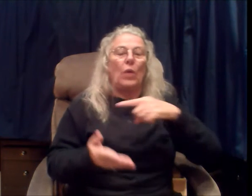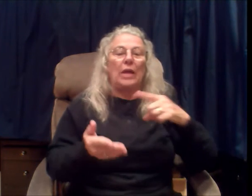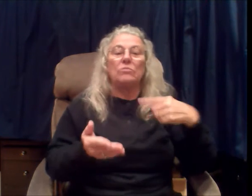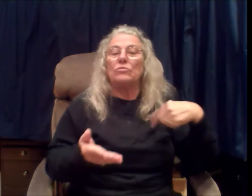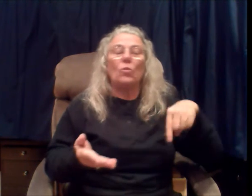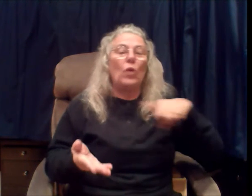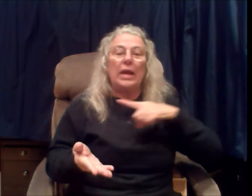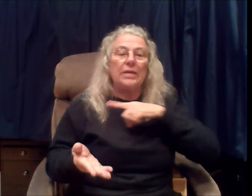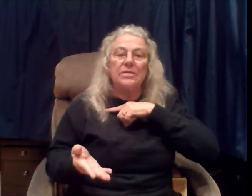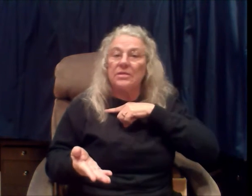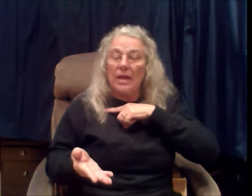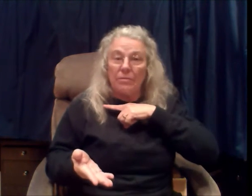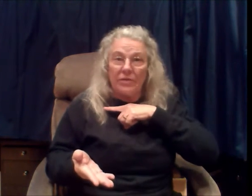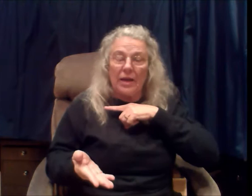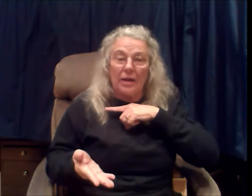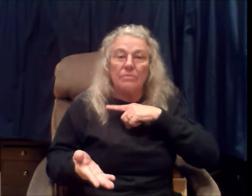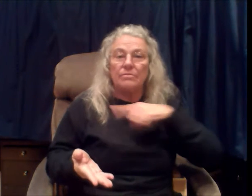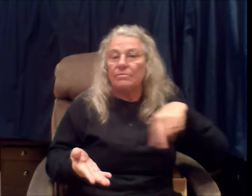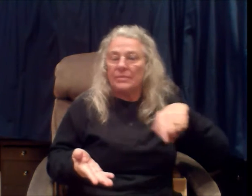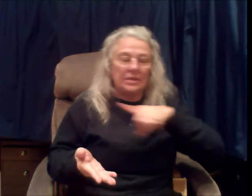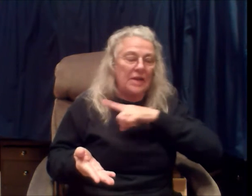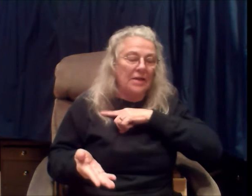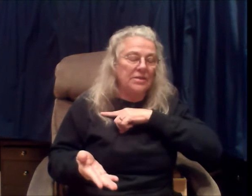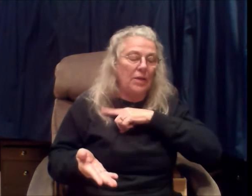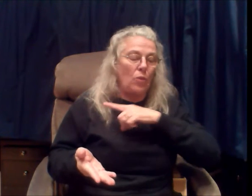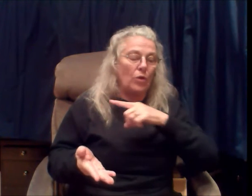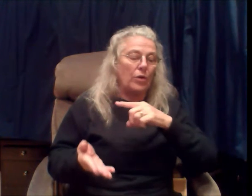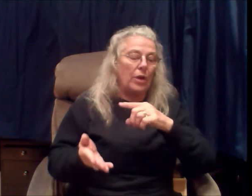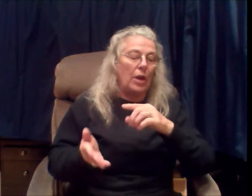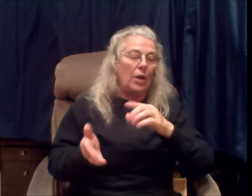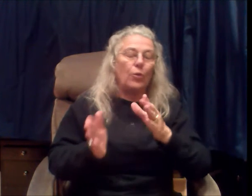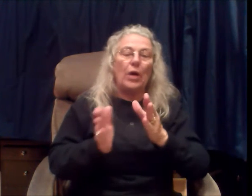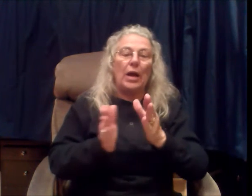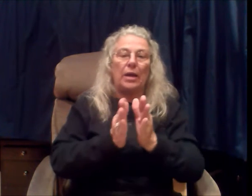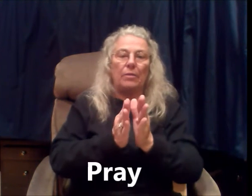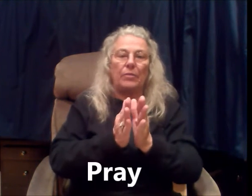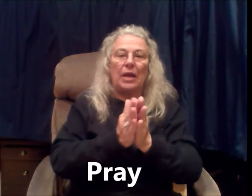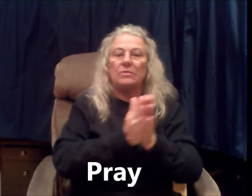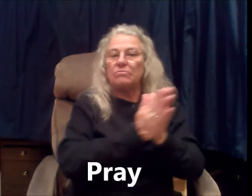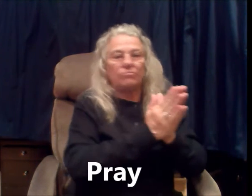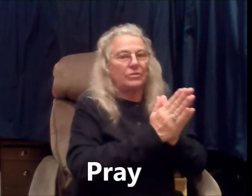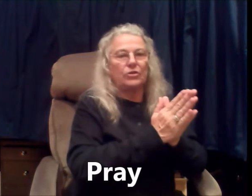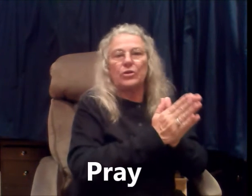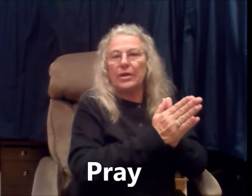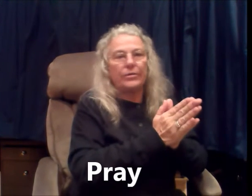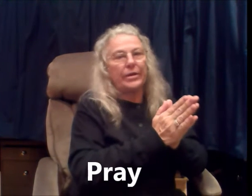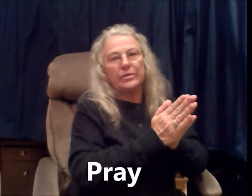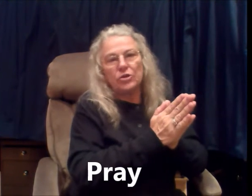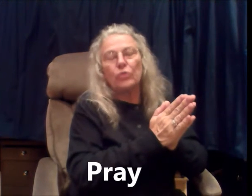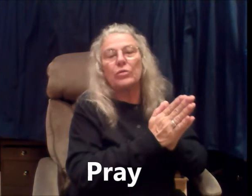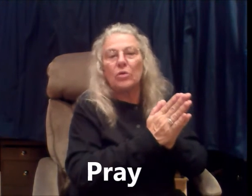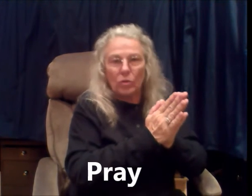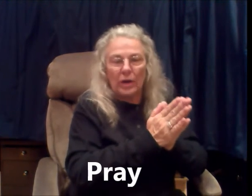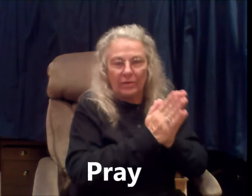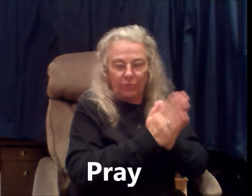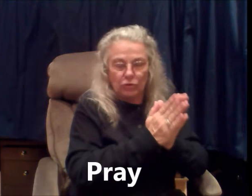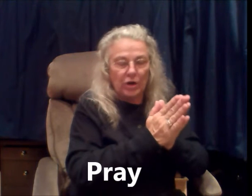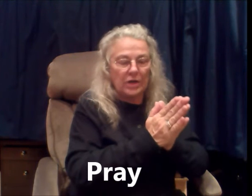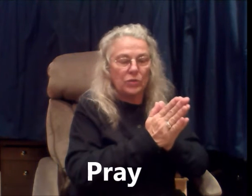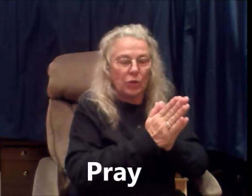And we is the same thing. Exact same word. Pray. And it's just like you tell little children, fold your hands, we're going